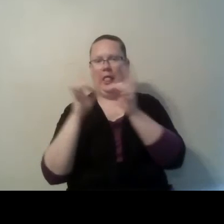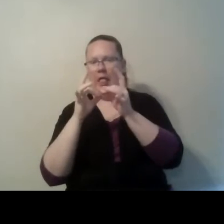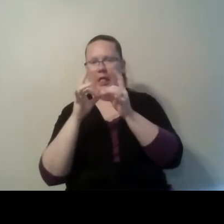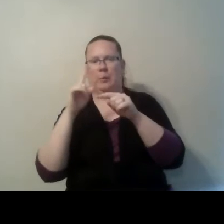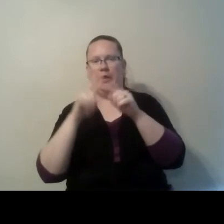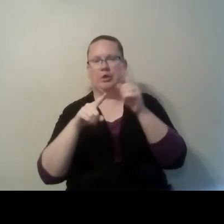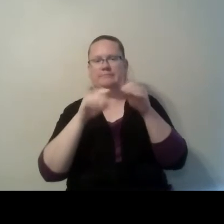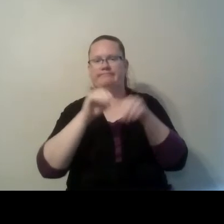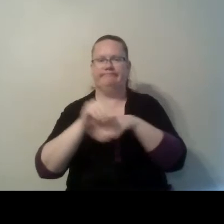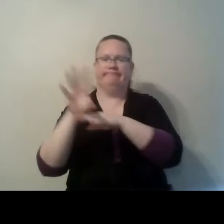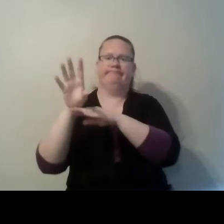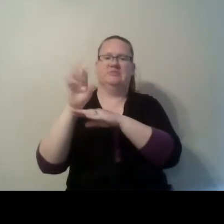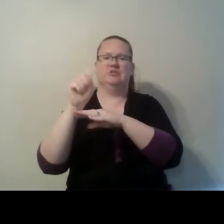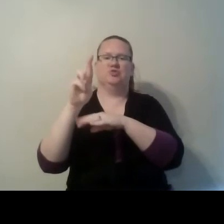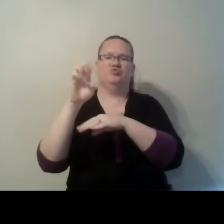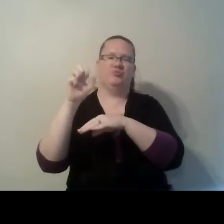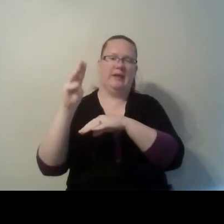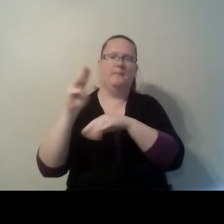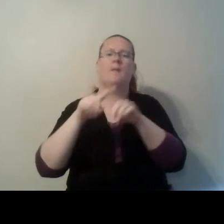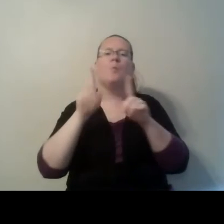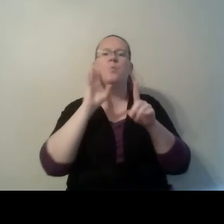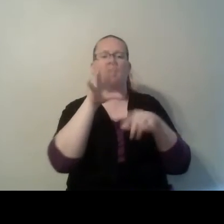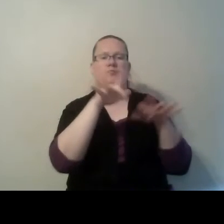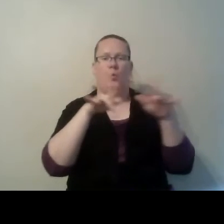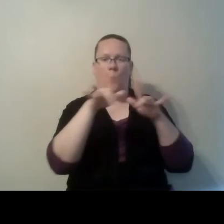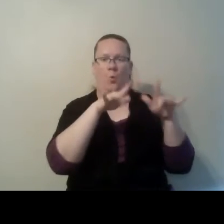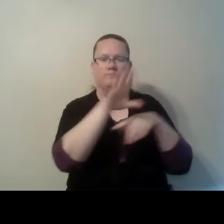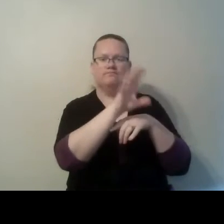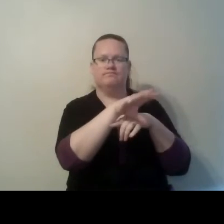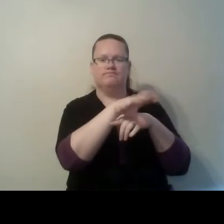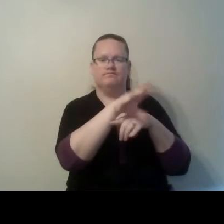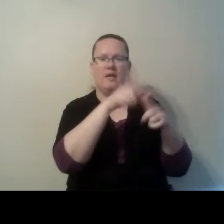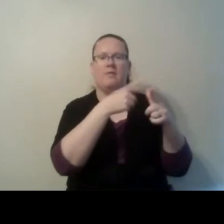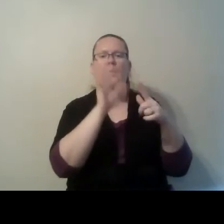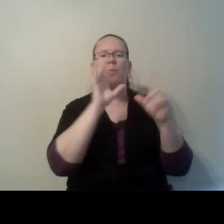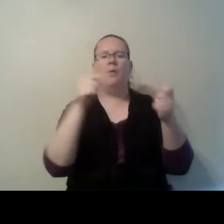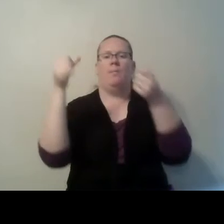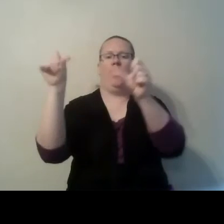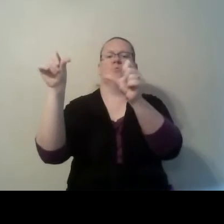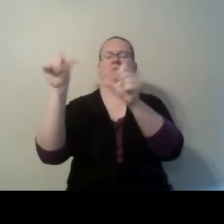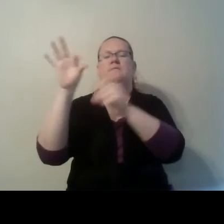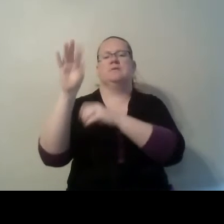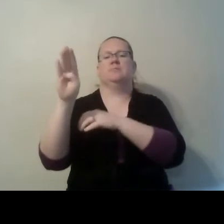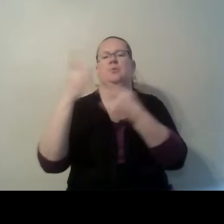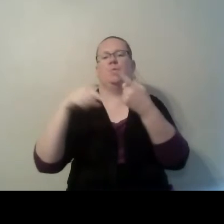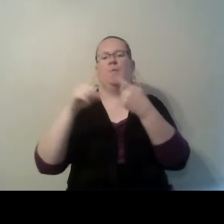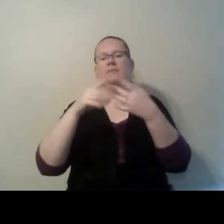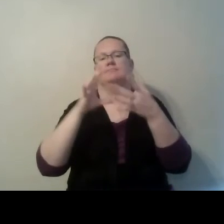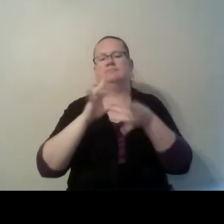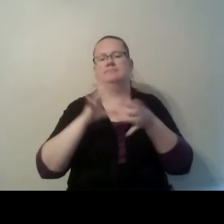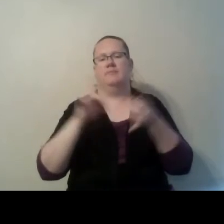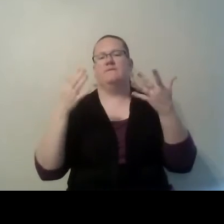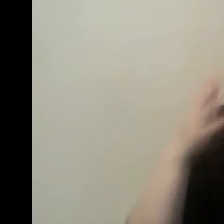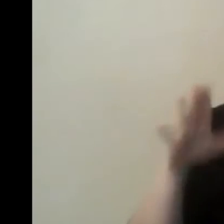we will post this in its entirety on Facebook as soon as we are finished, as we can after we finish